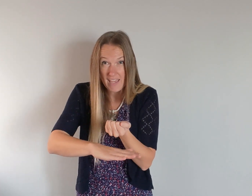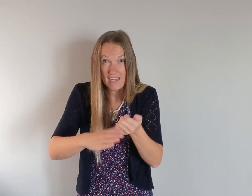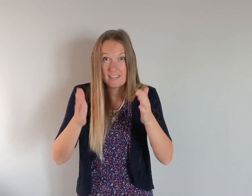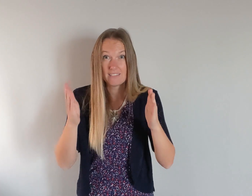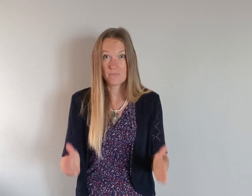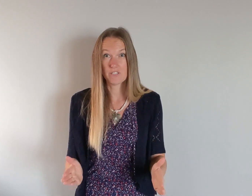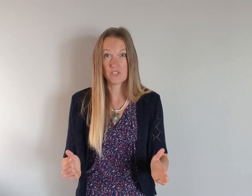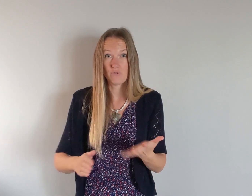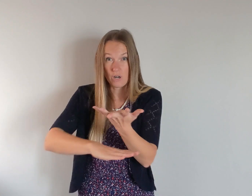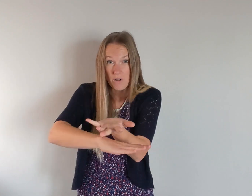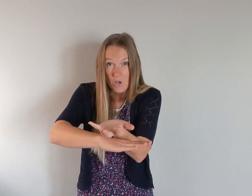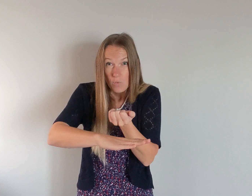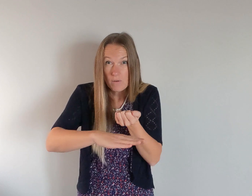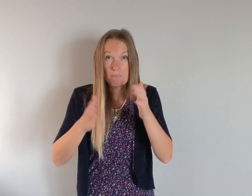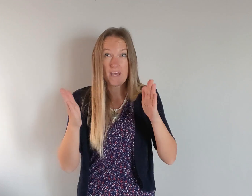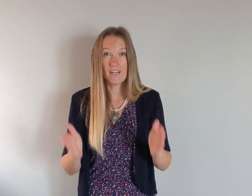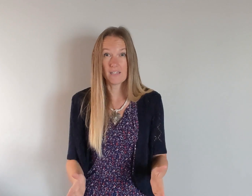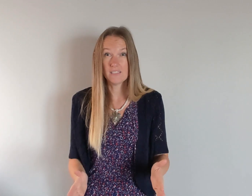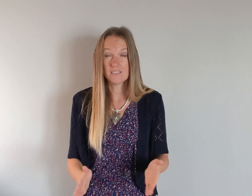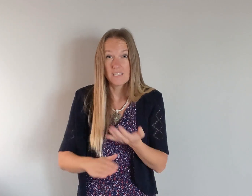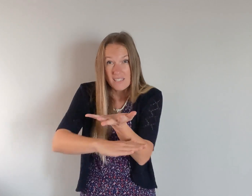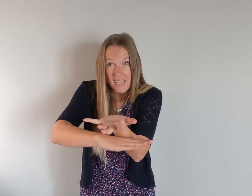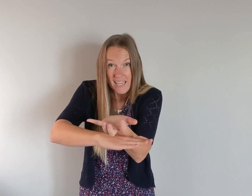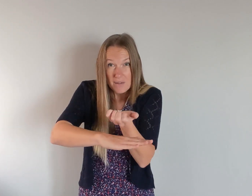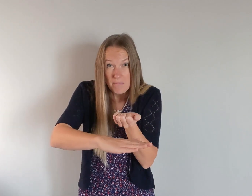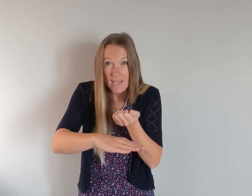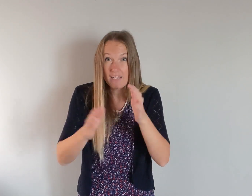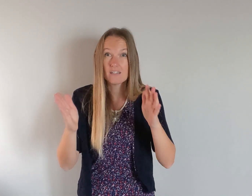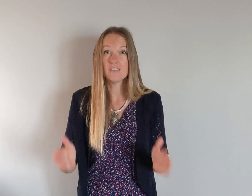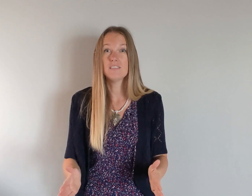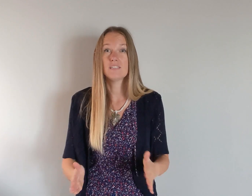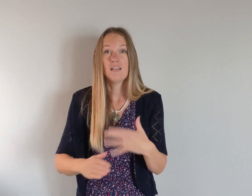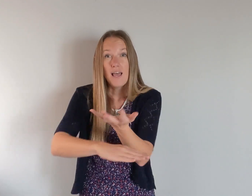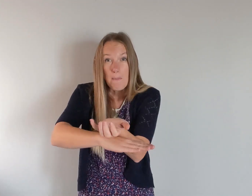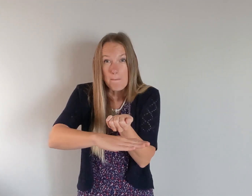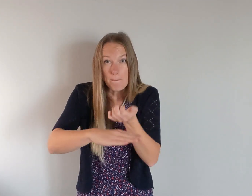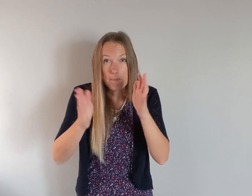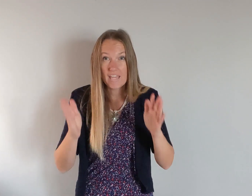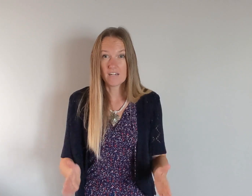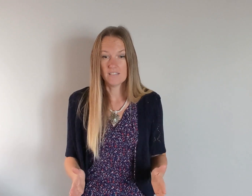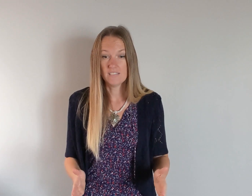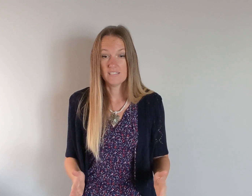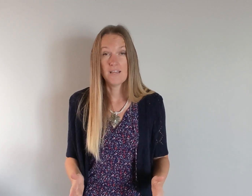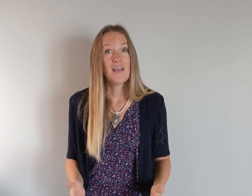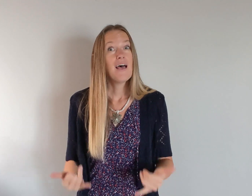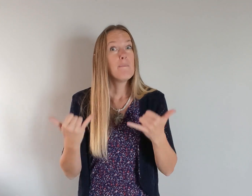beg, and then it's in person form. We were beggars, okay, beggars, beggars,